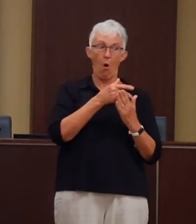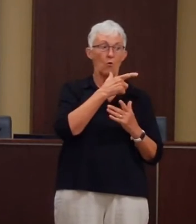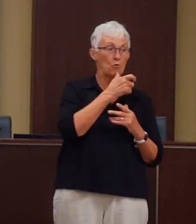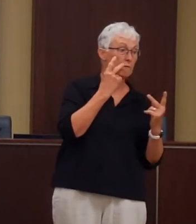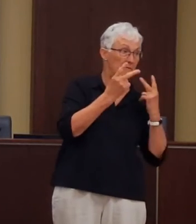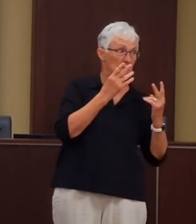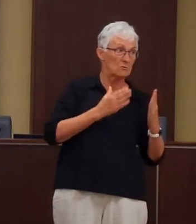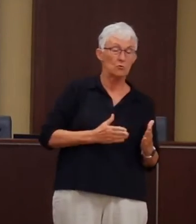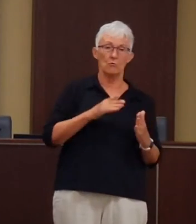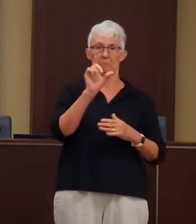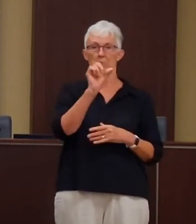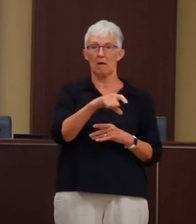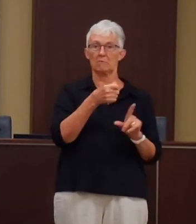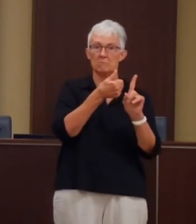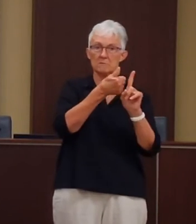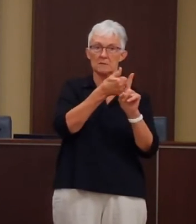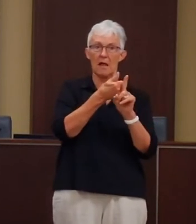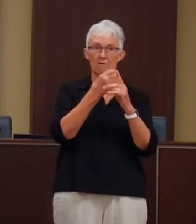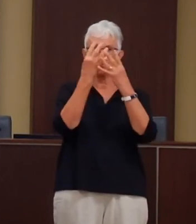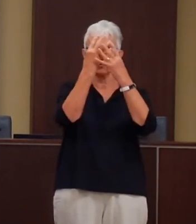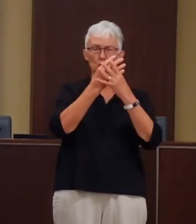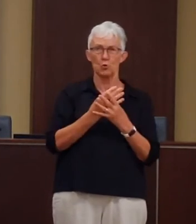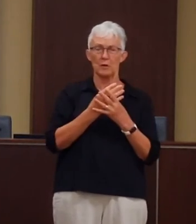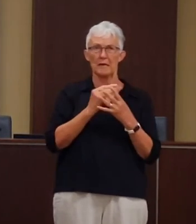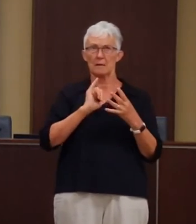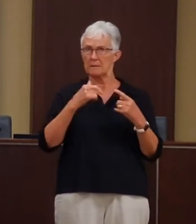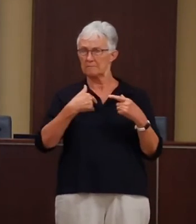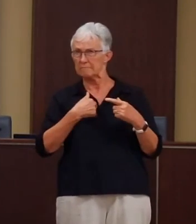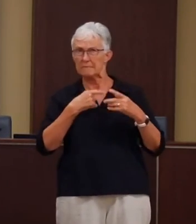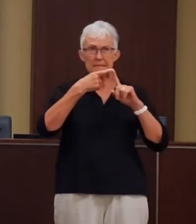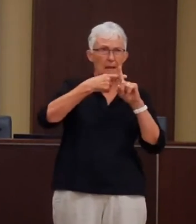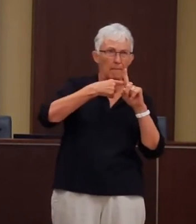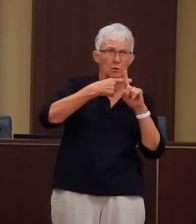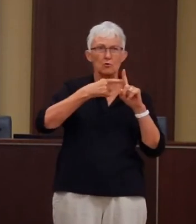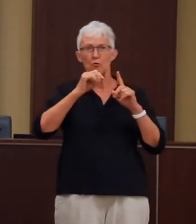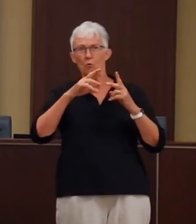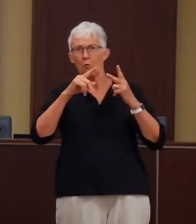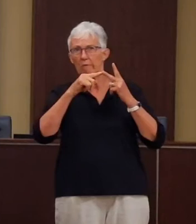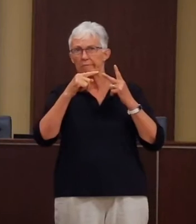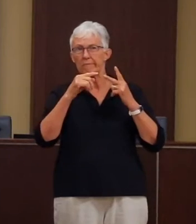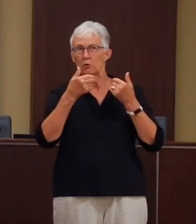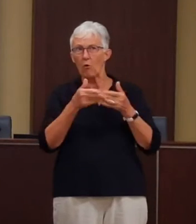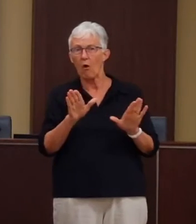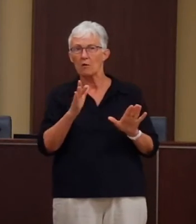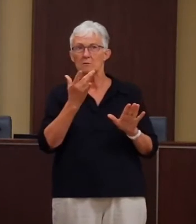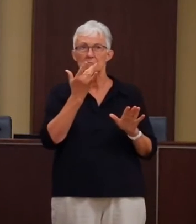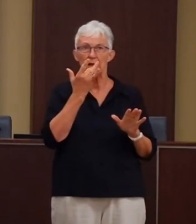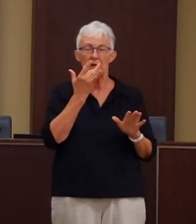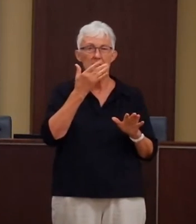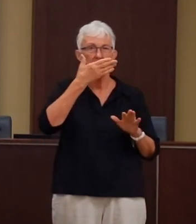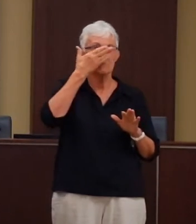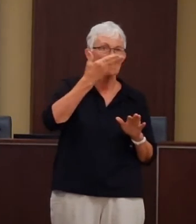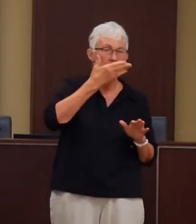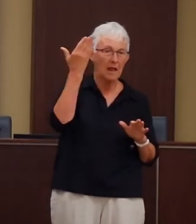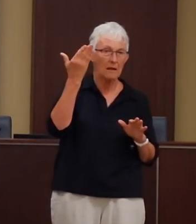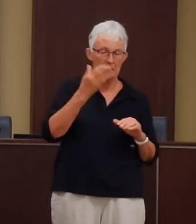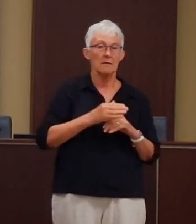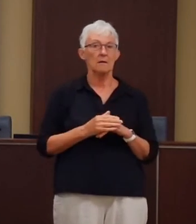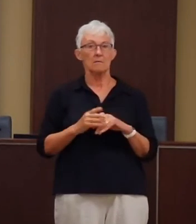symptoms prior to entering the building. During the school day, face coverings will be optional for those who are fully